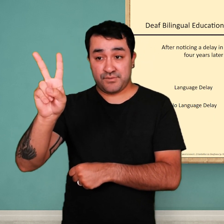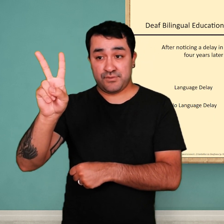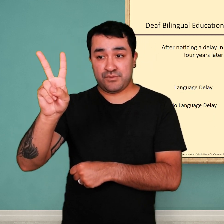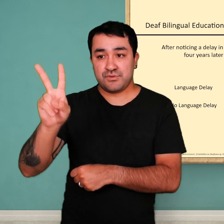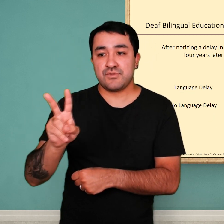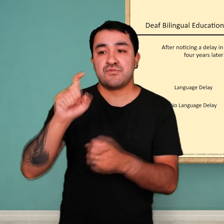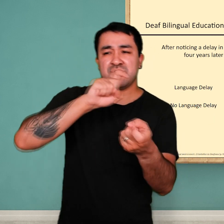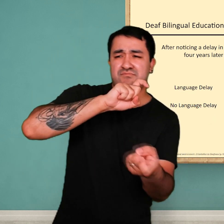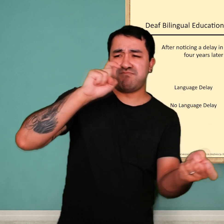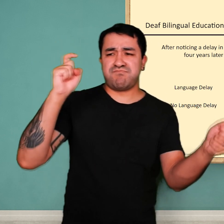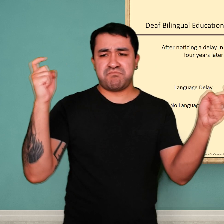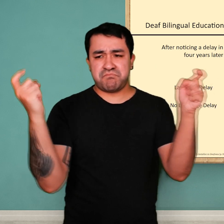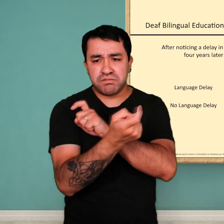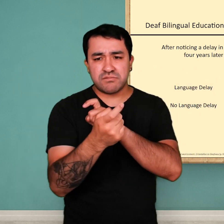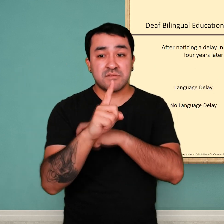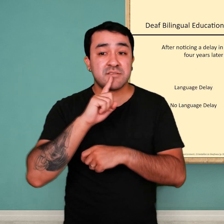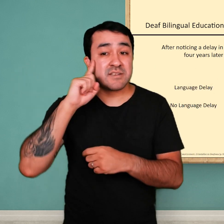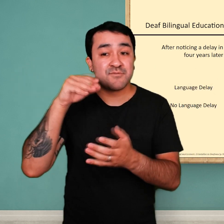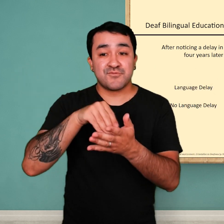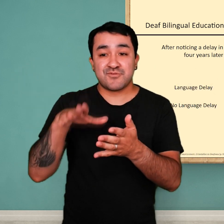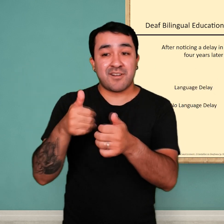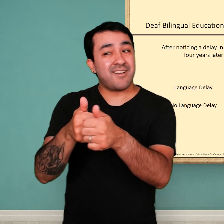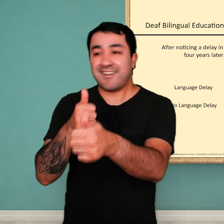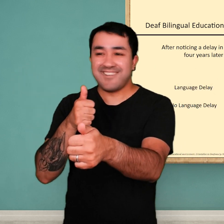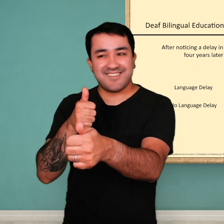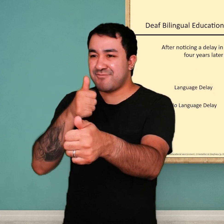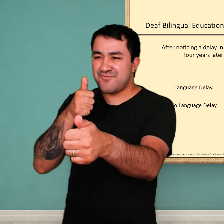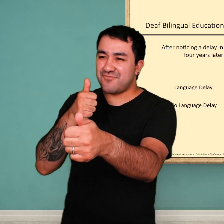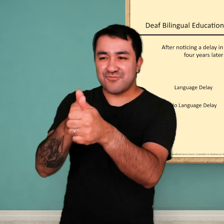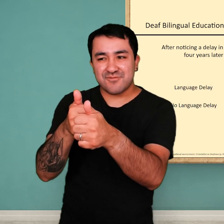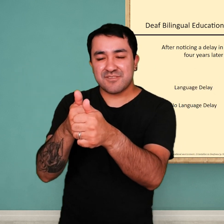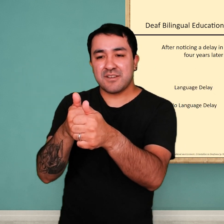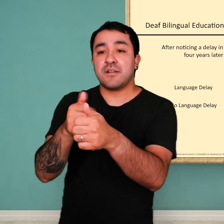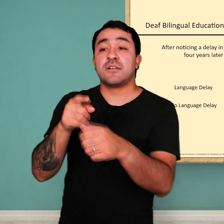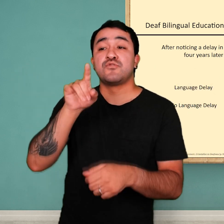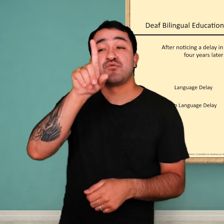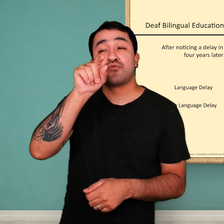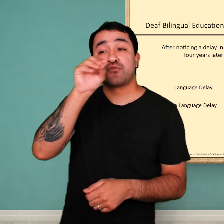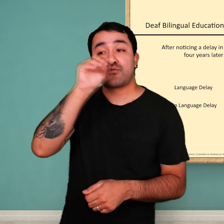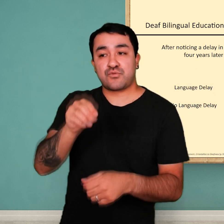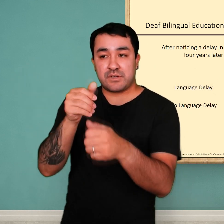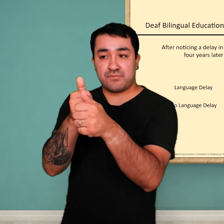in 1992, language delay dropped to 20%, meaning instead of